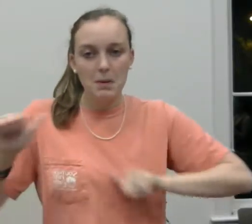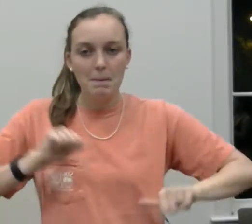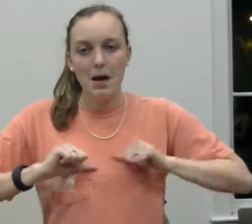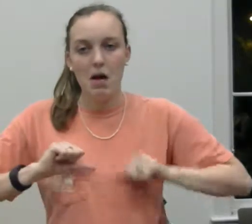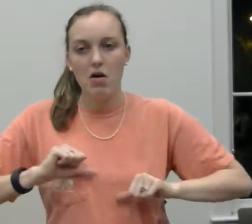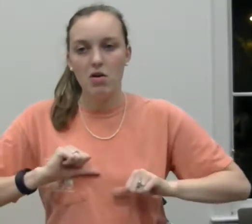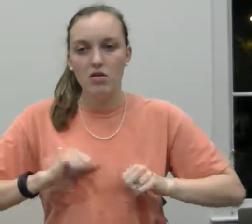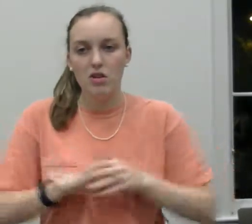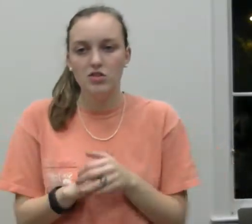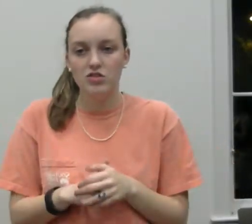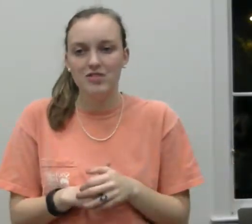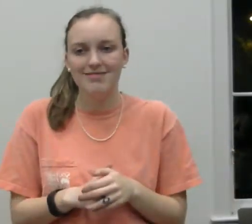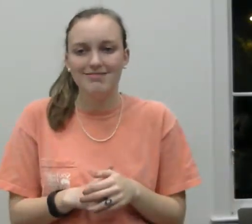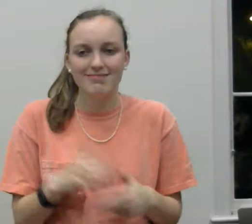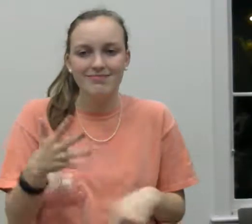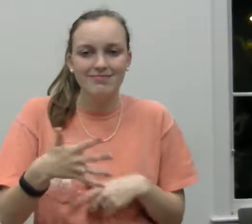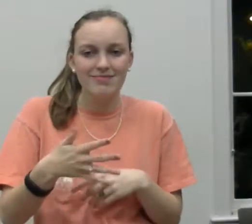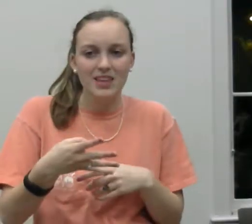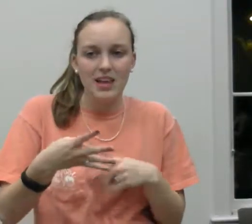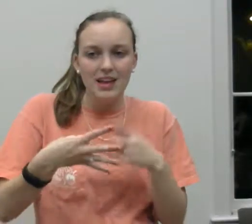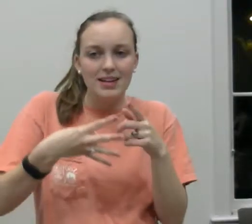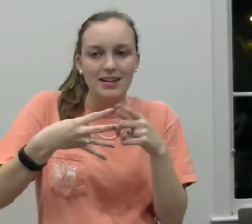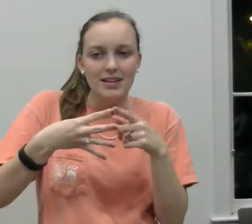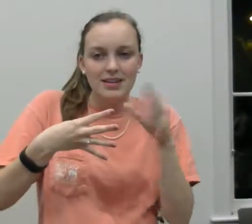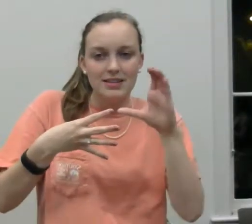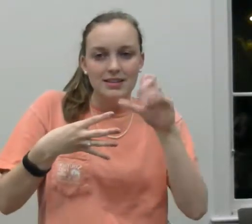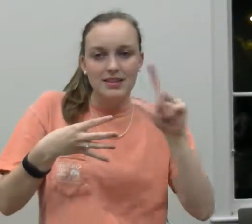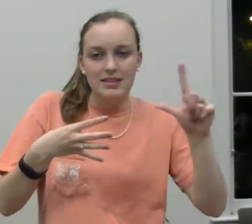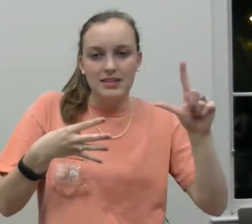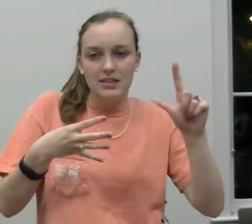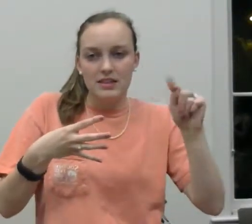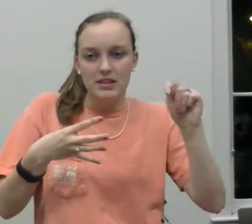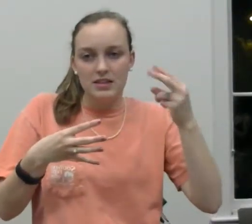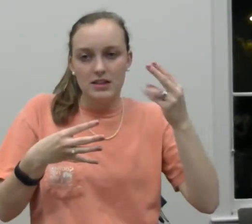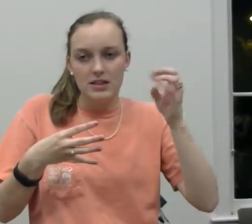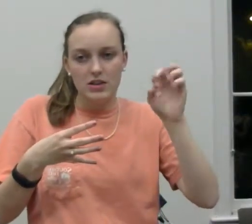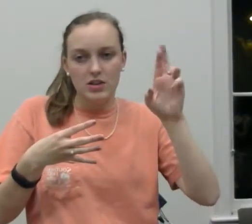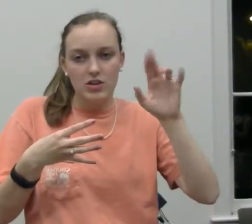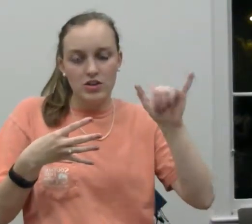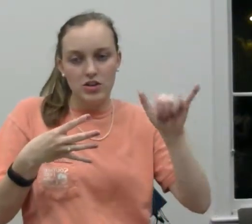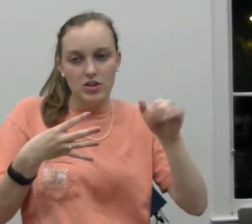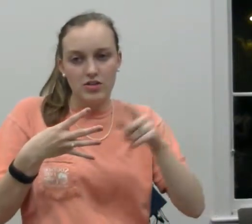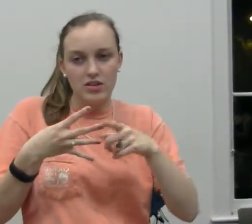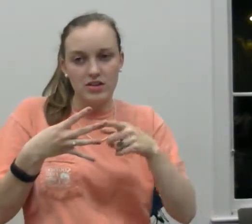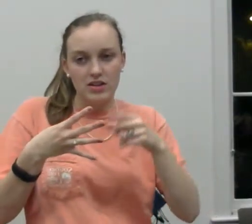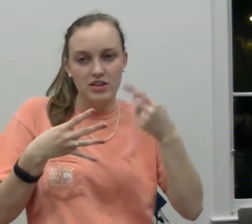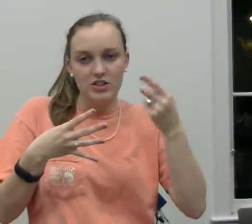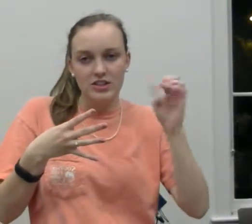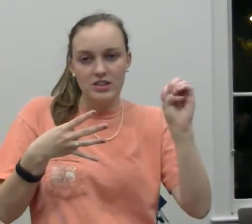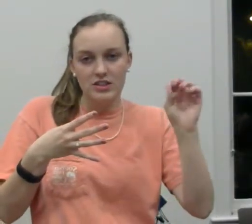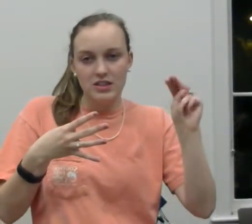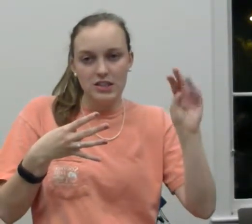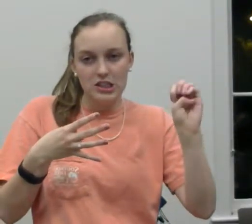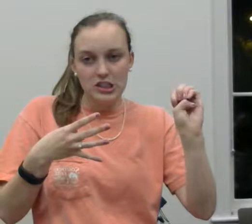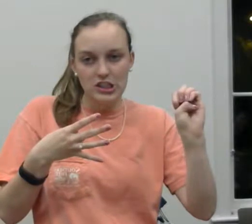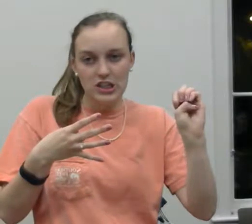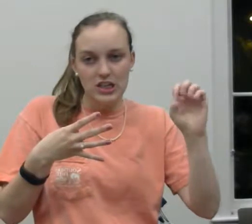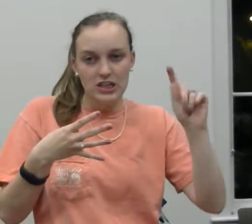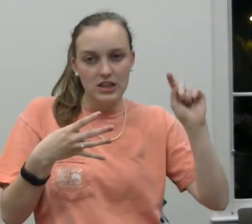small microorganisms, humans, we're going to be looking at these four main topics. And those are the topics of cell theory, gene theory,